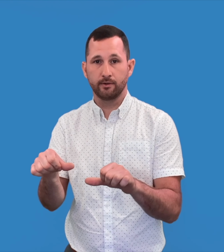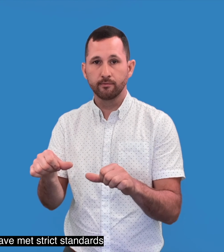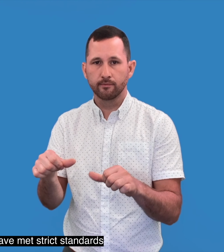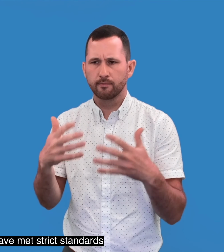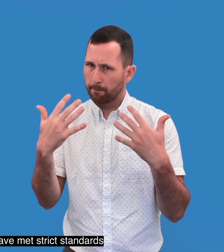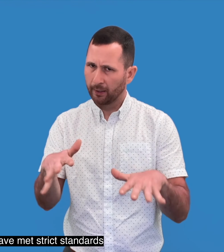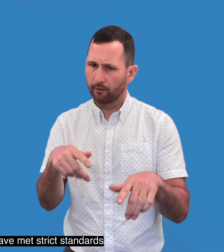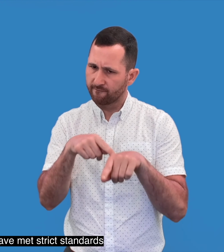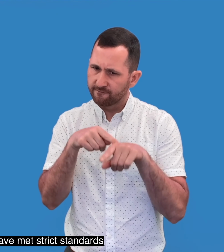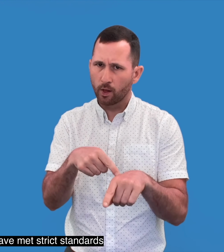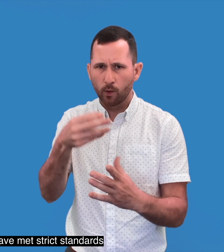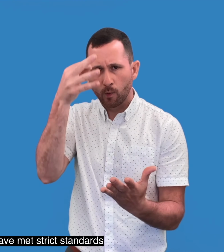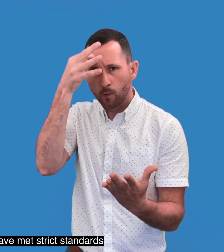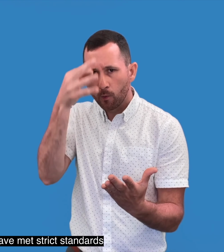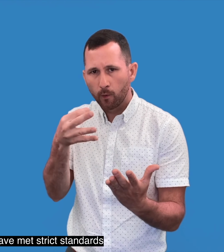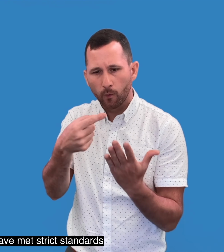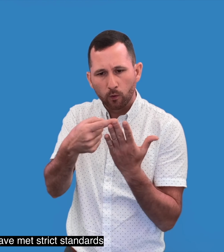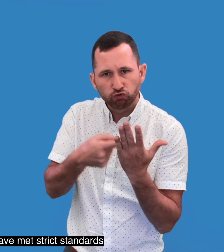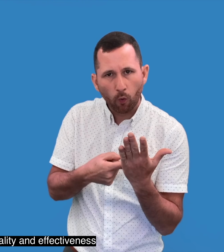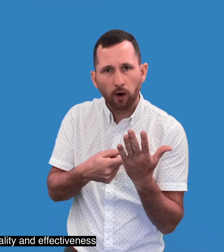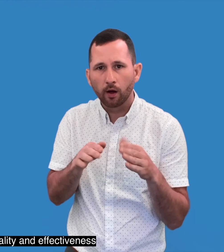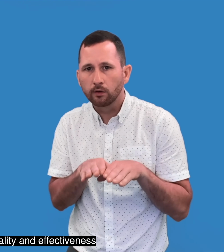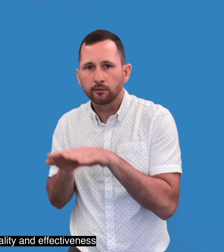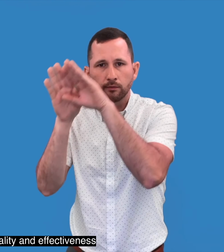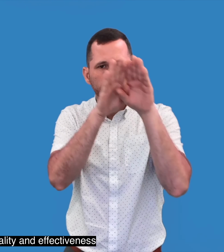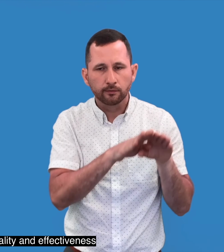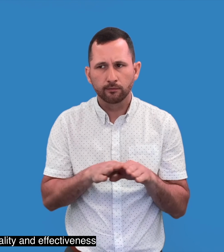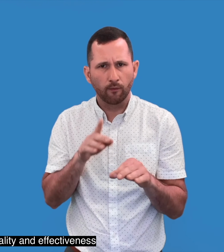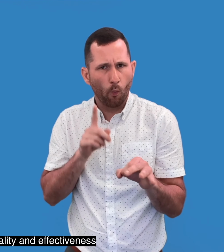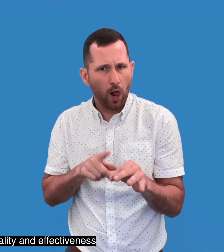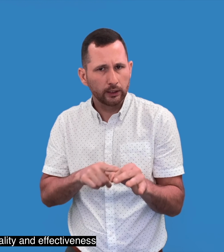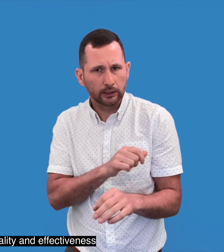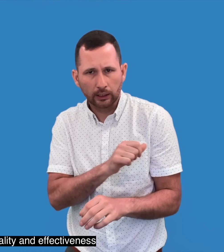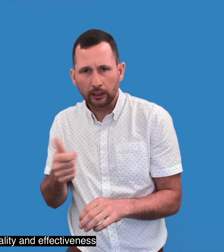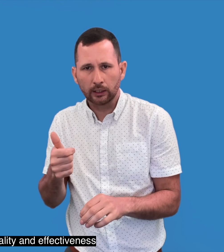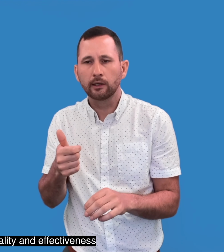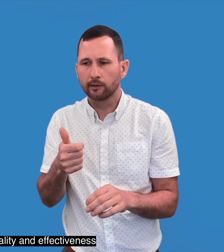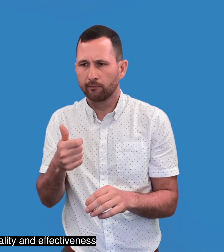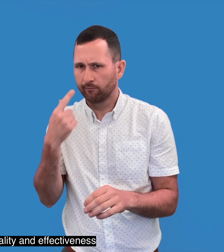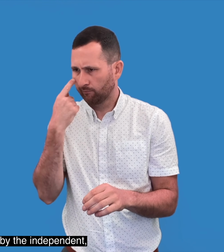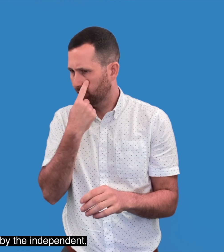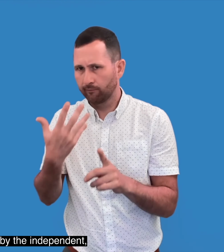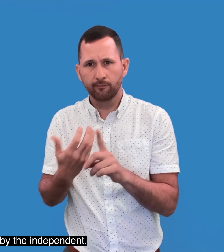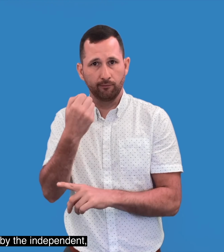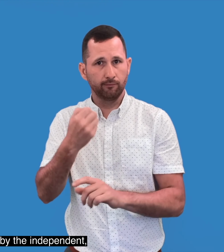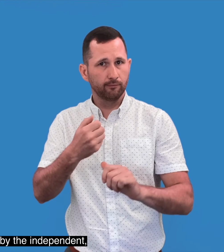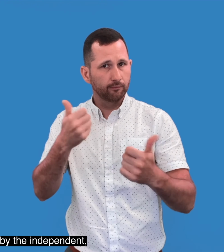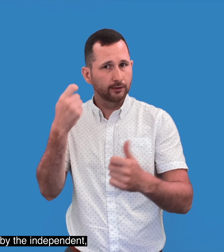All vaccines have met strict standards of safety, quality, and effectiveness as set out